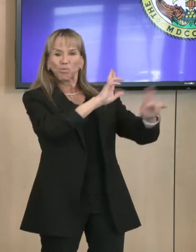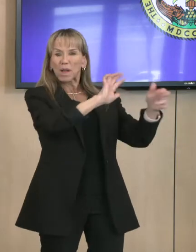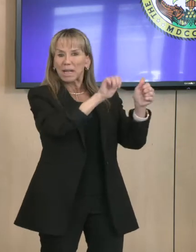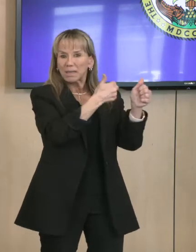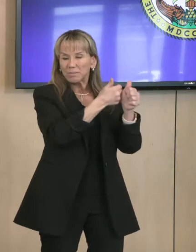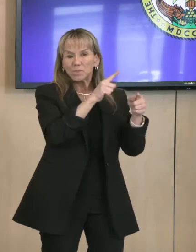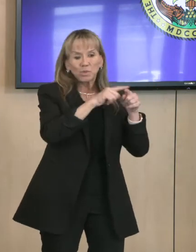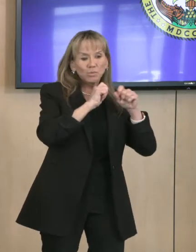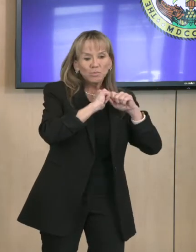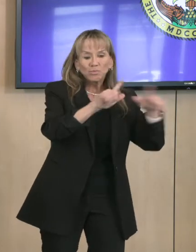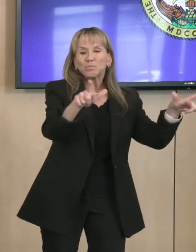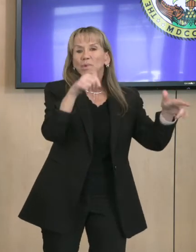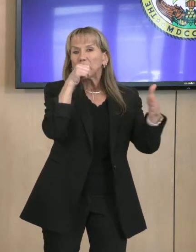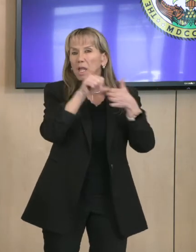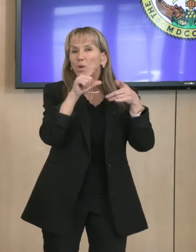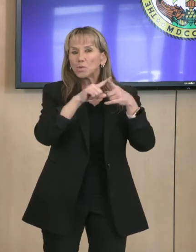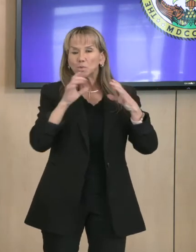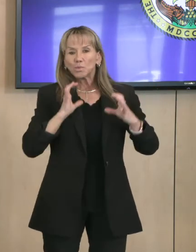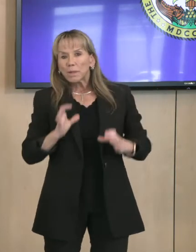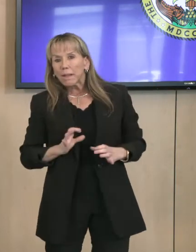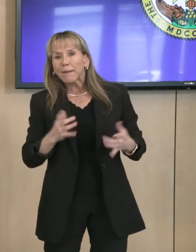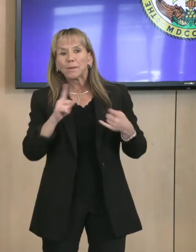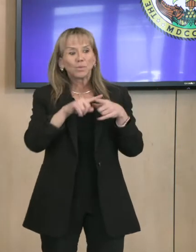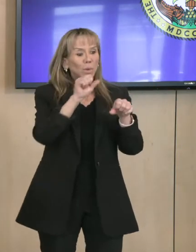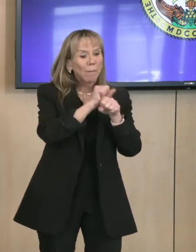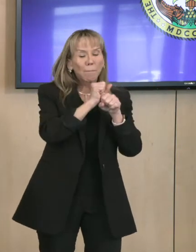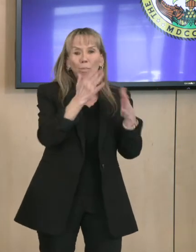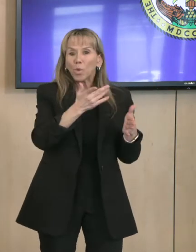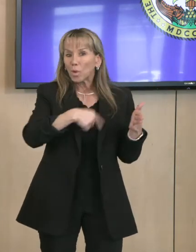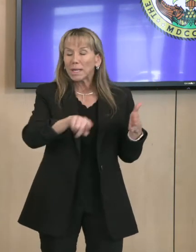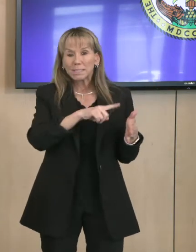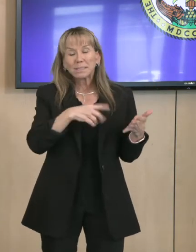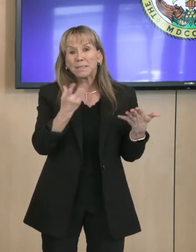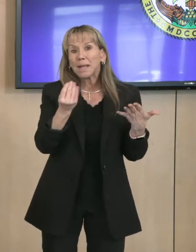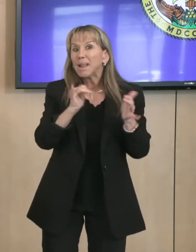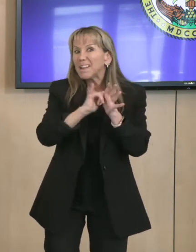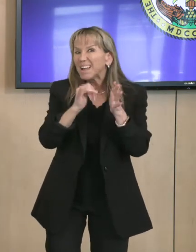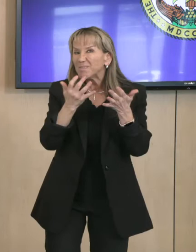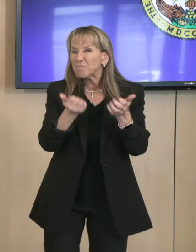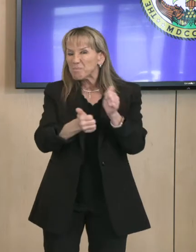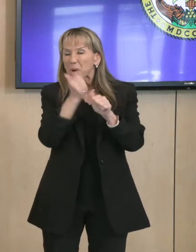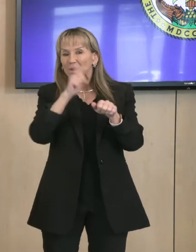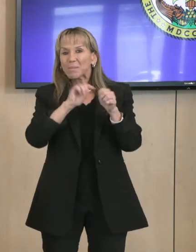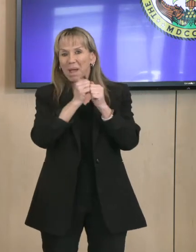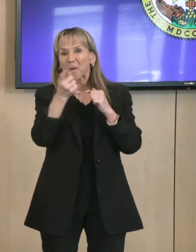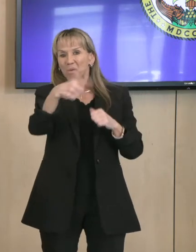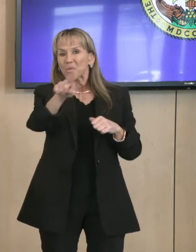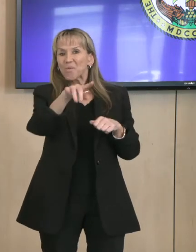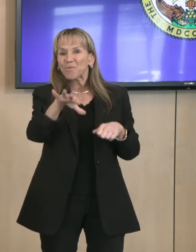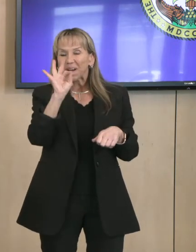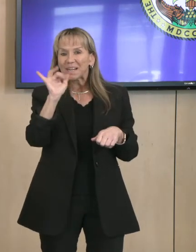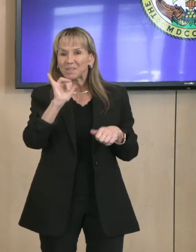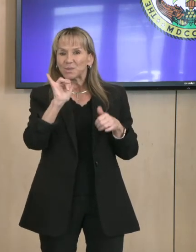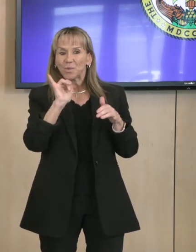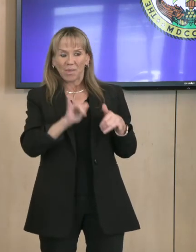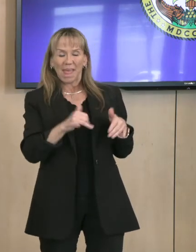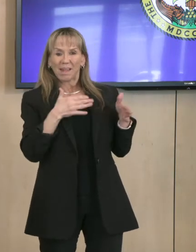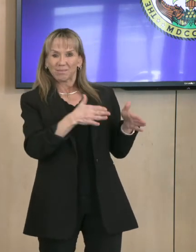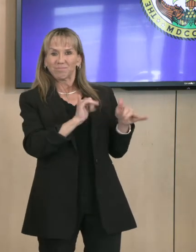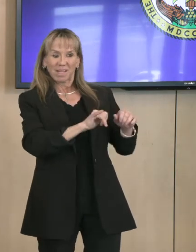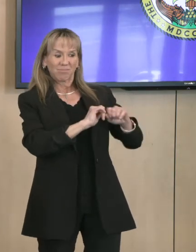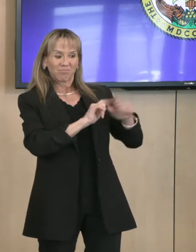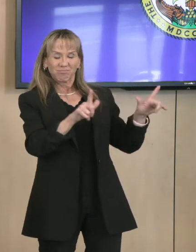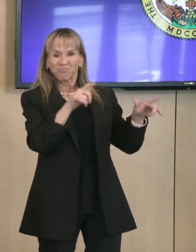or employees as to the situation, and that is often how you find out about these, is through that mechanism. And